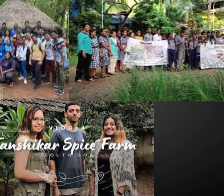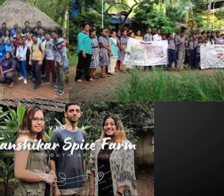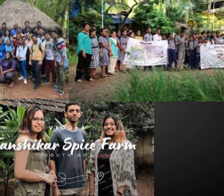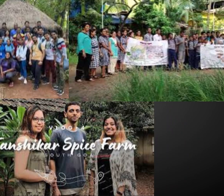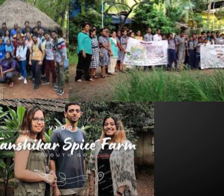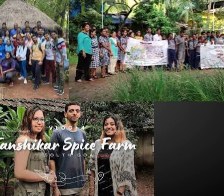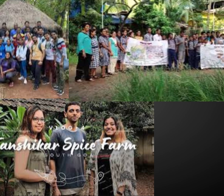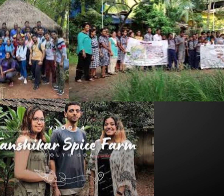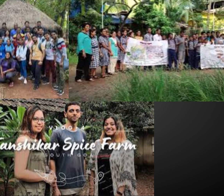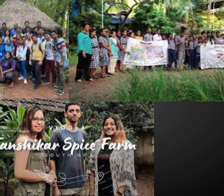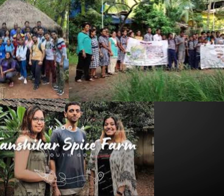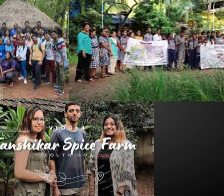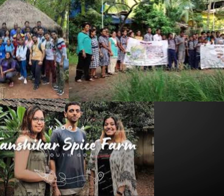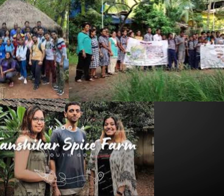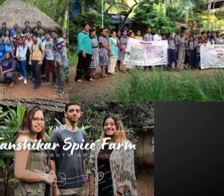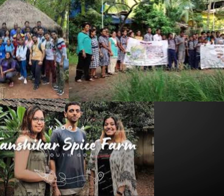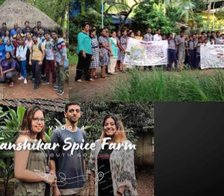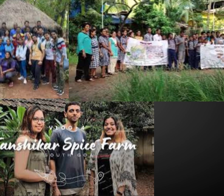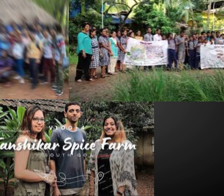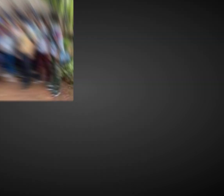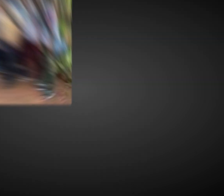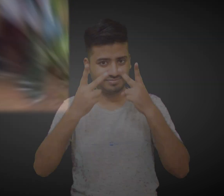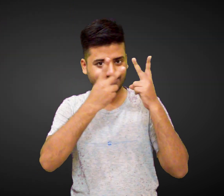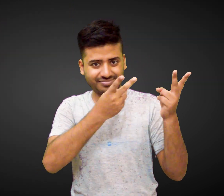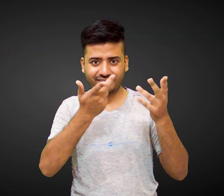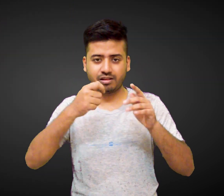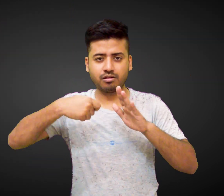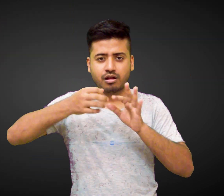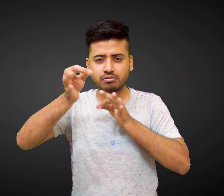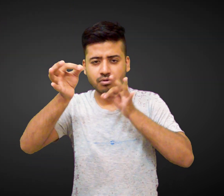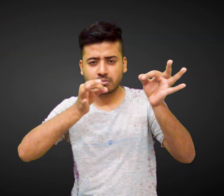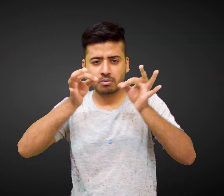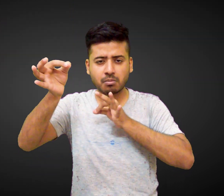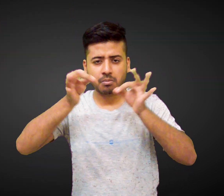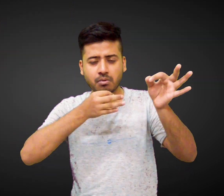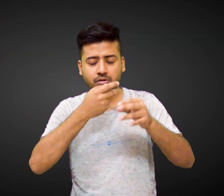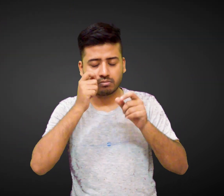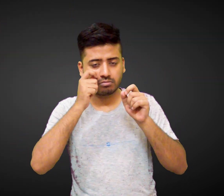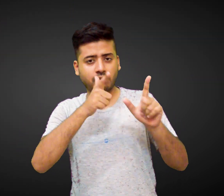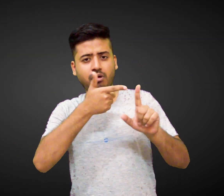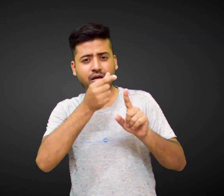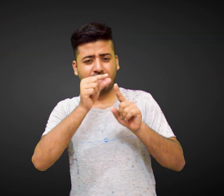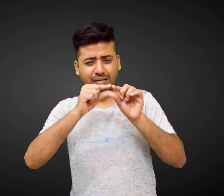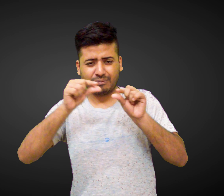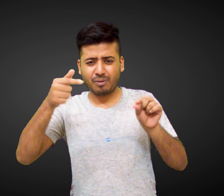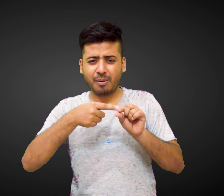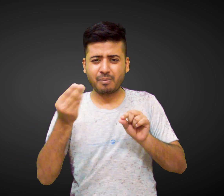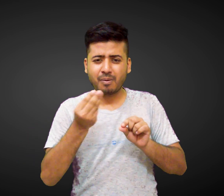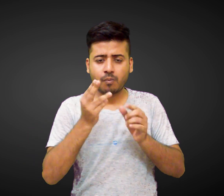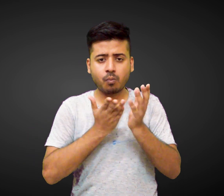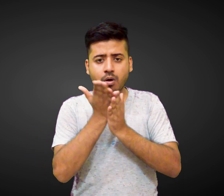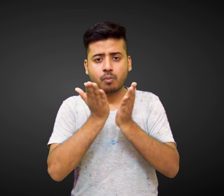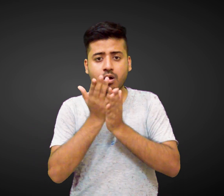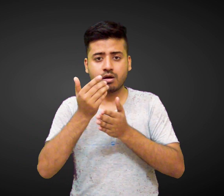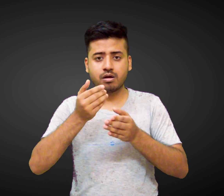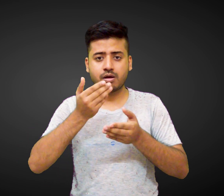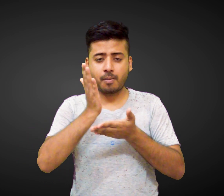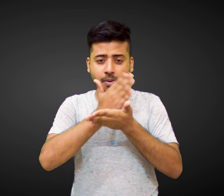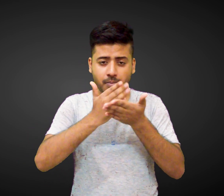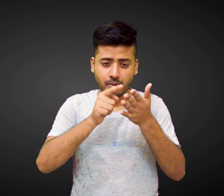reducing the appearance of wrinkles and age spots. Other benefits. Brain health. Vanilla may have positive effects on brain